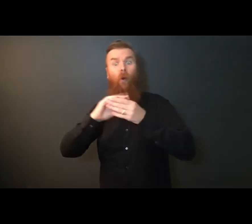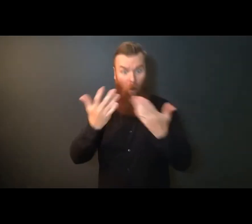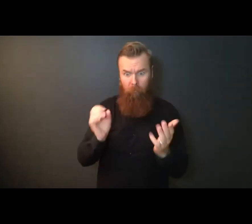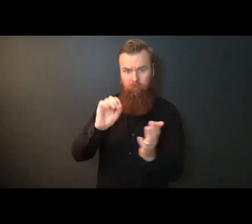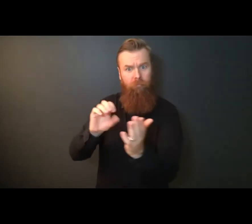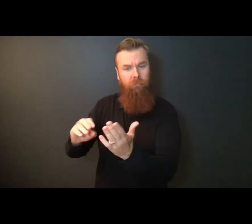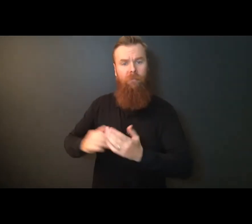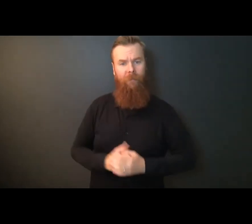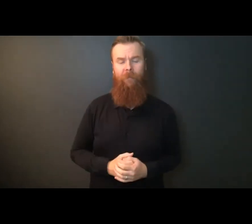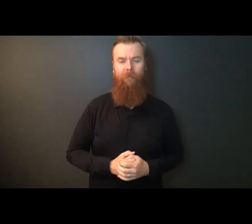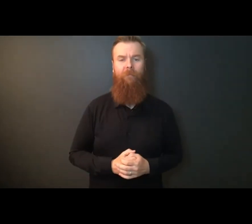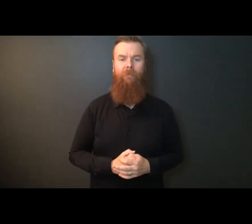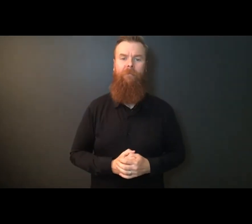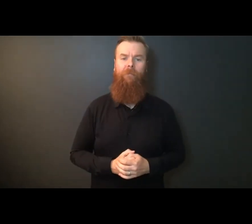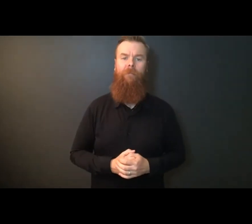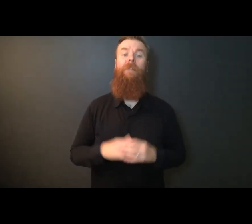Sarah?